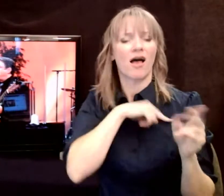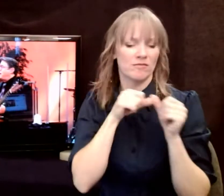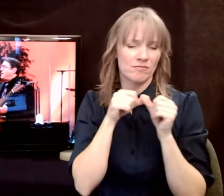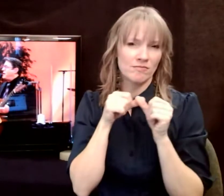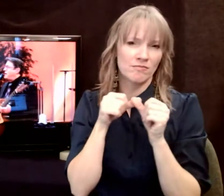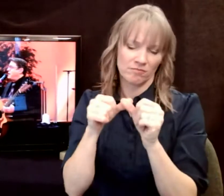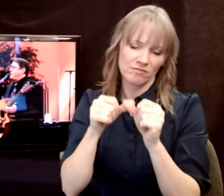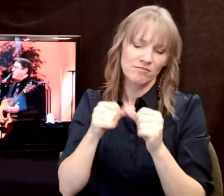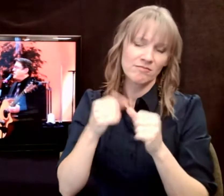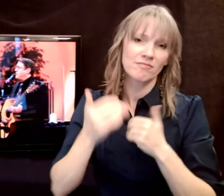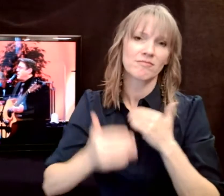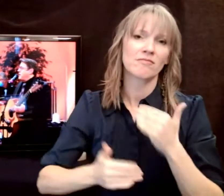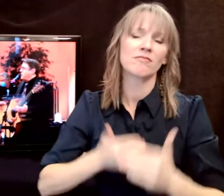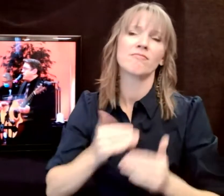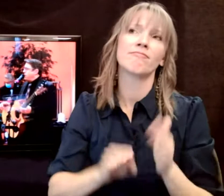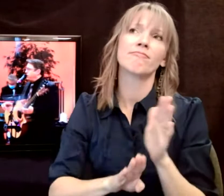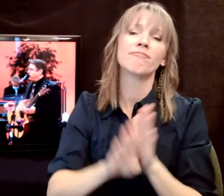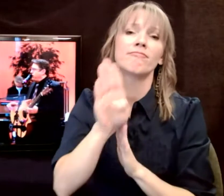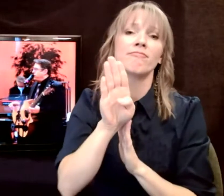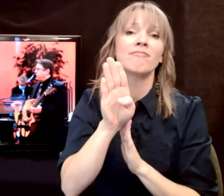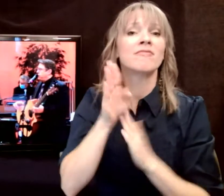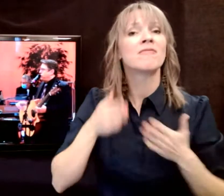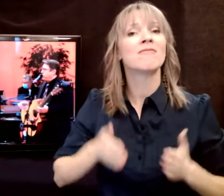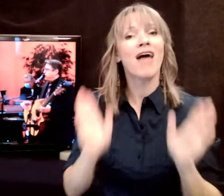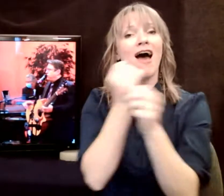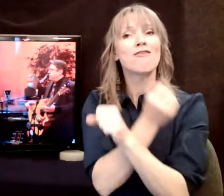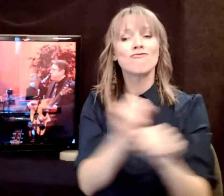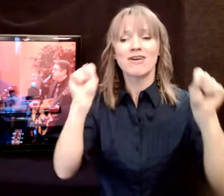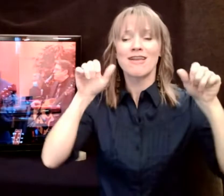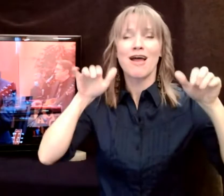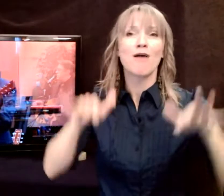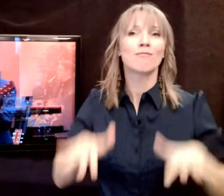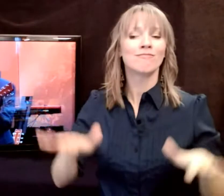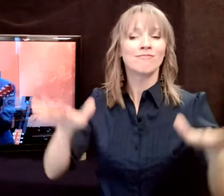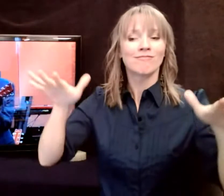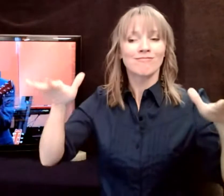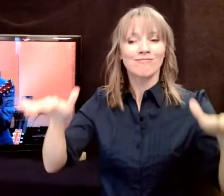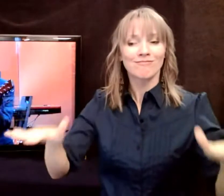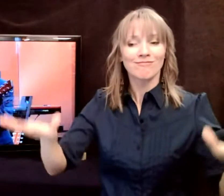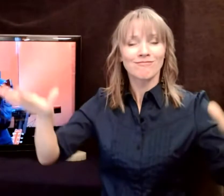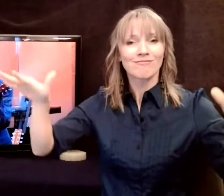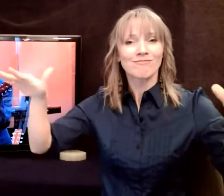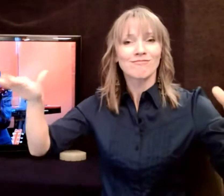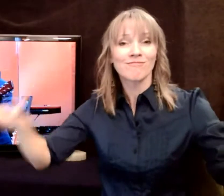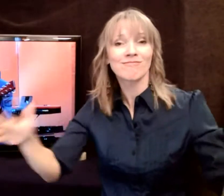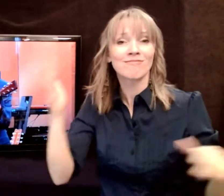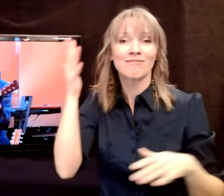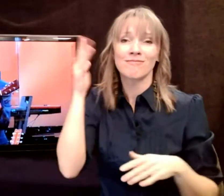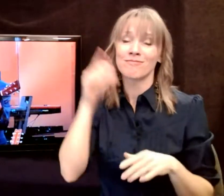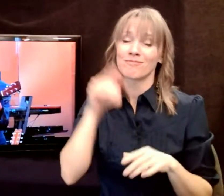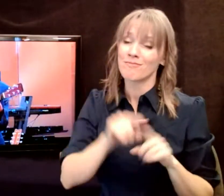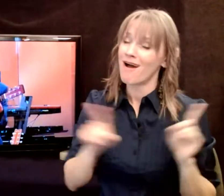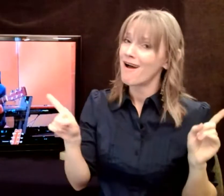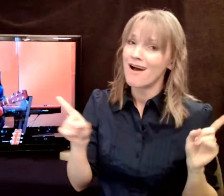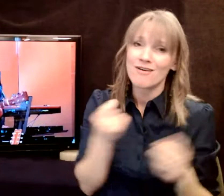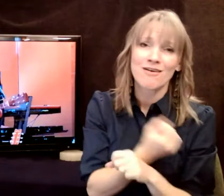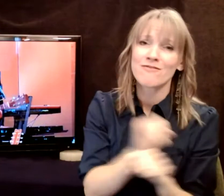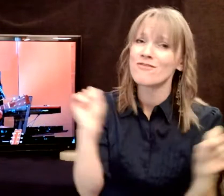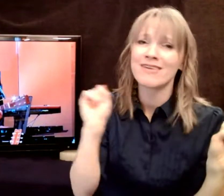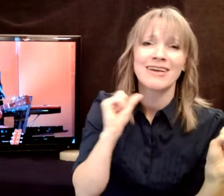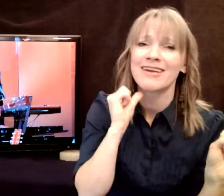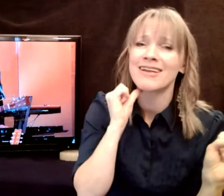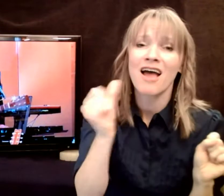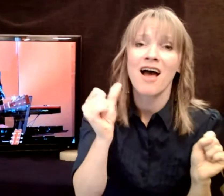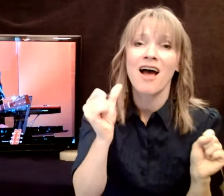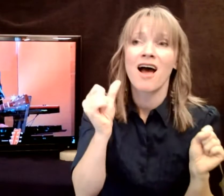upon. Let freedom reign, but it ain't free. There